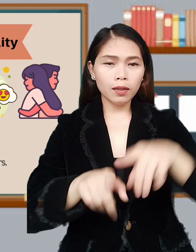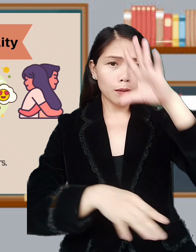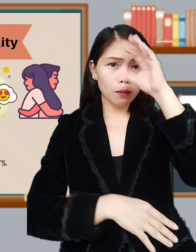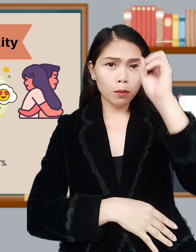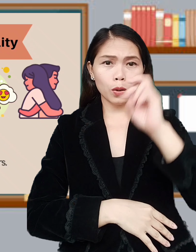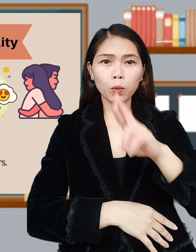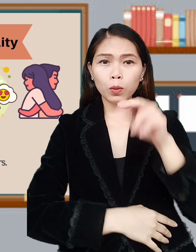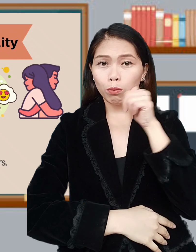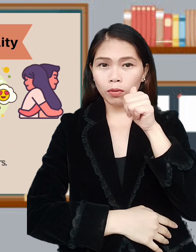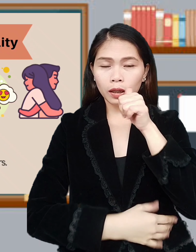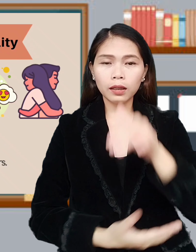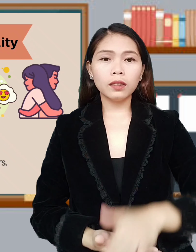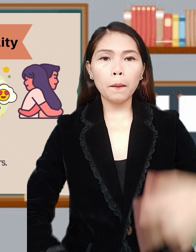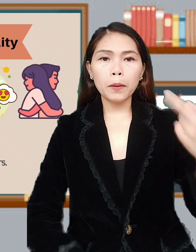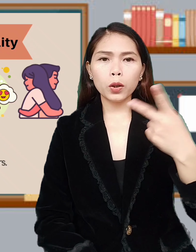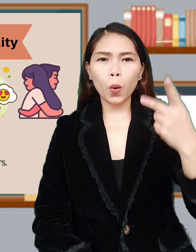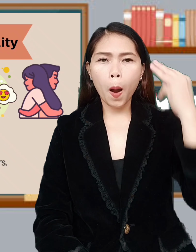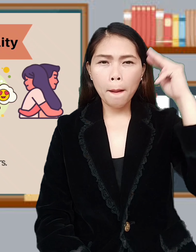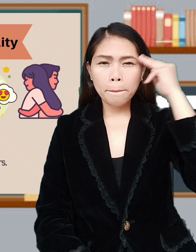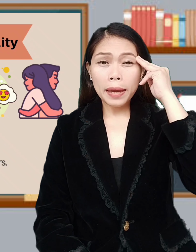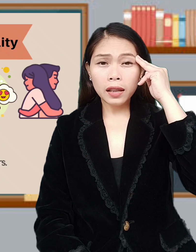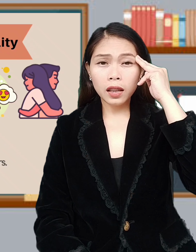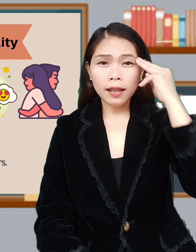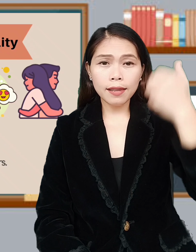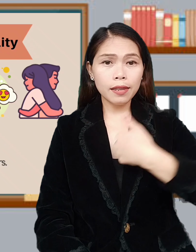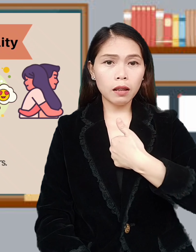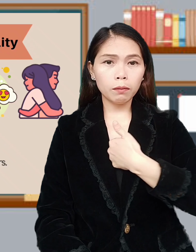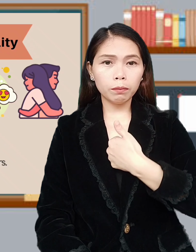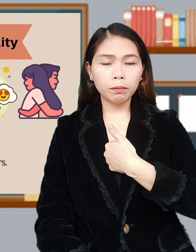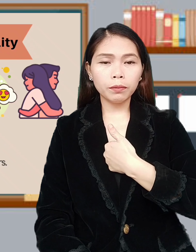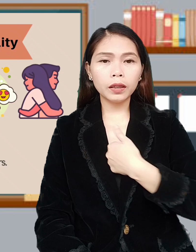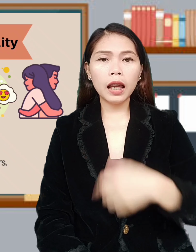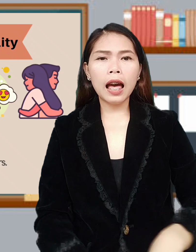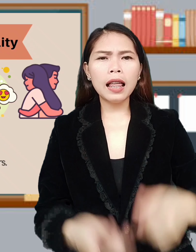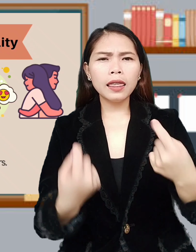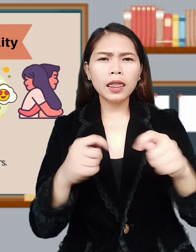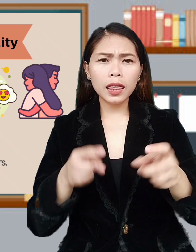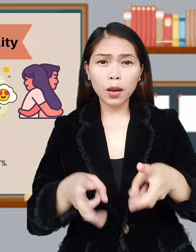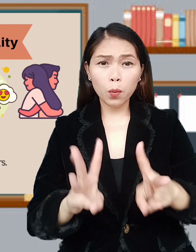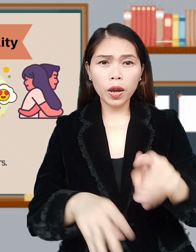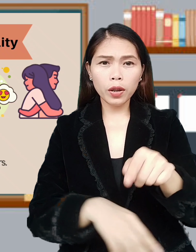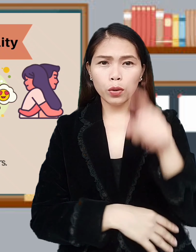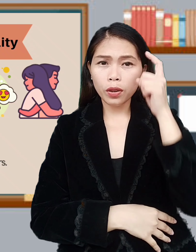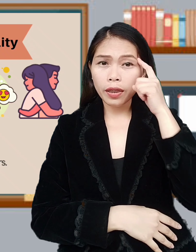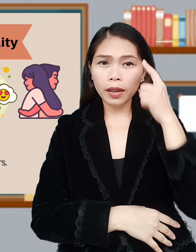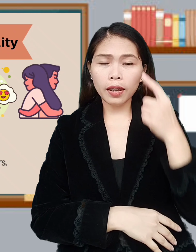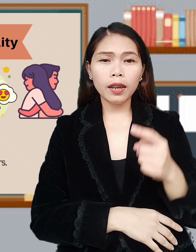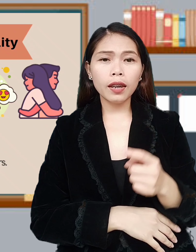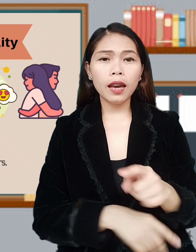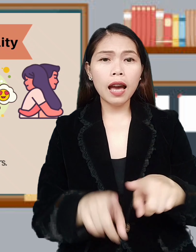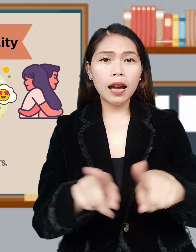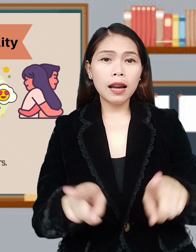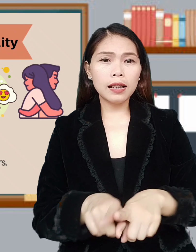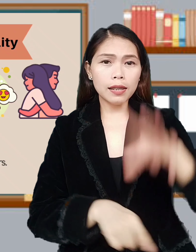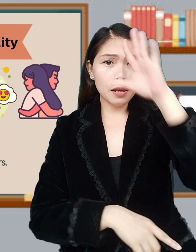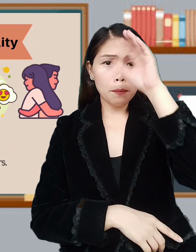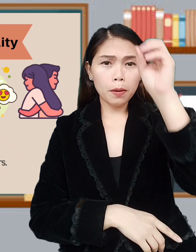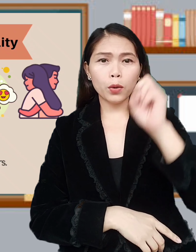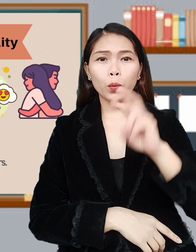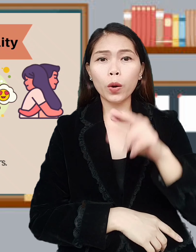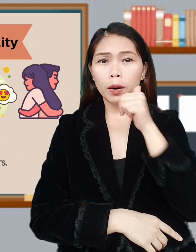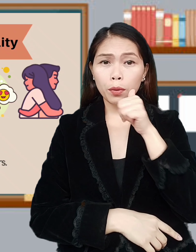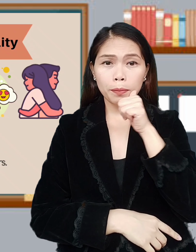man or a woman. 2. Mental self. The way you think as a man or a